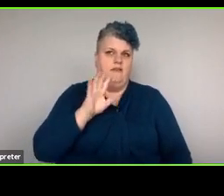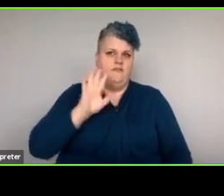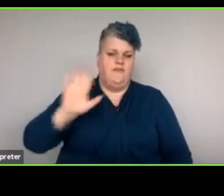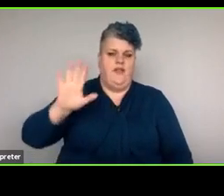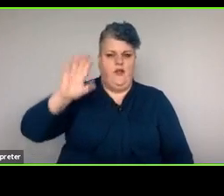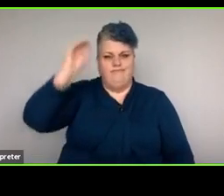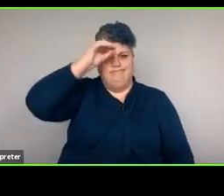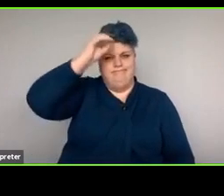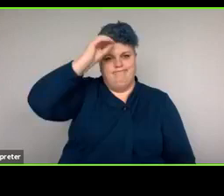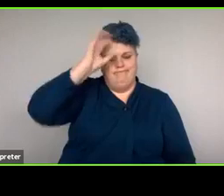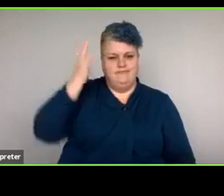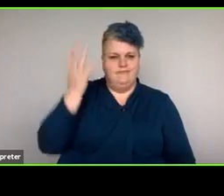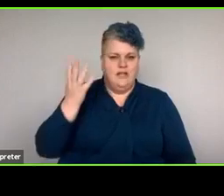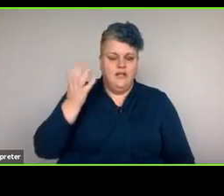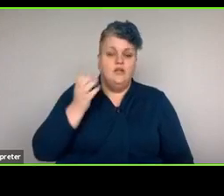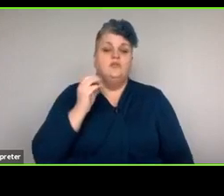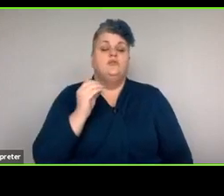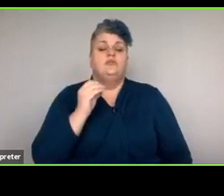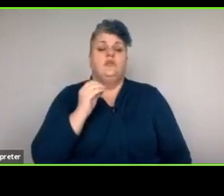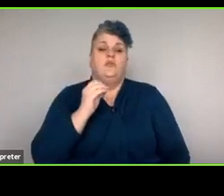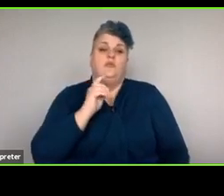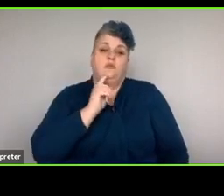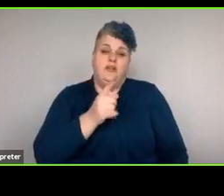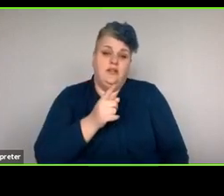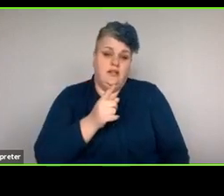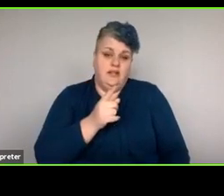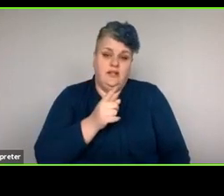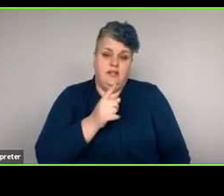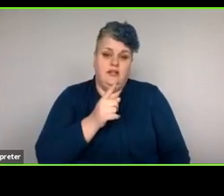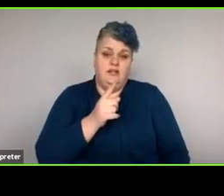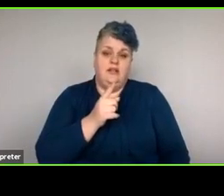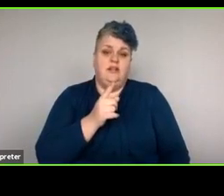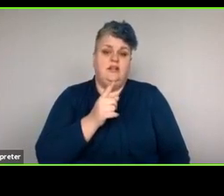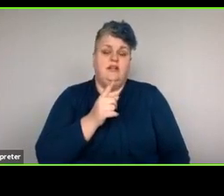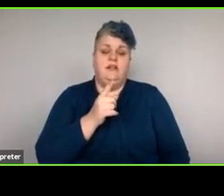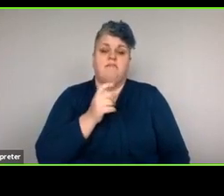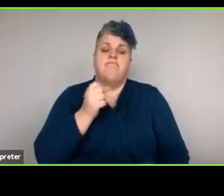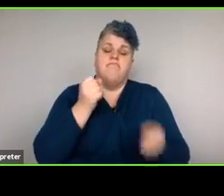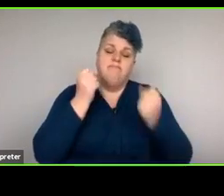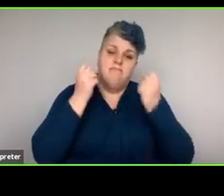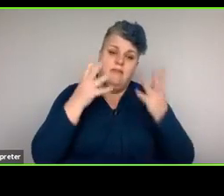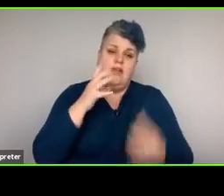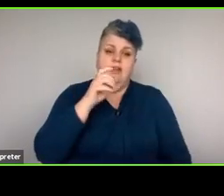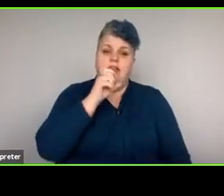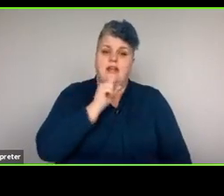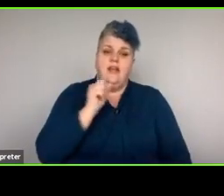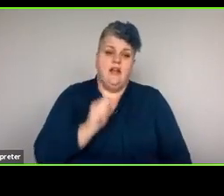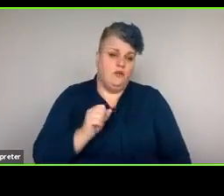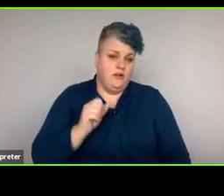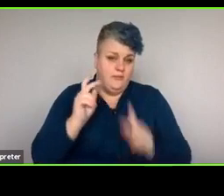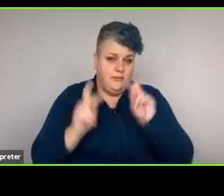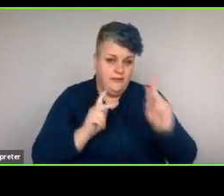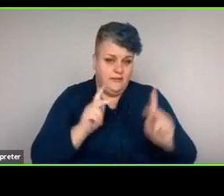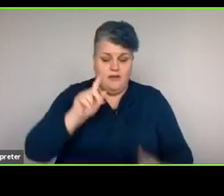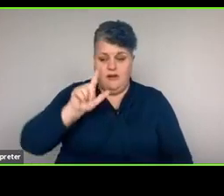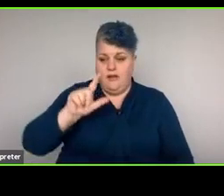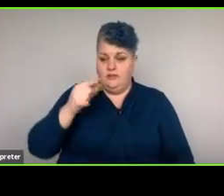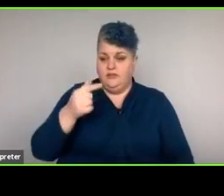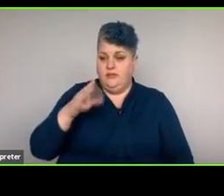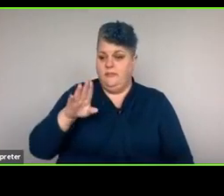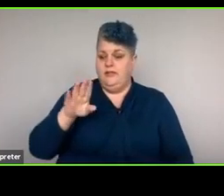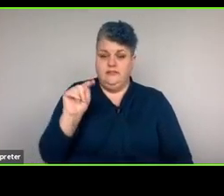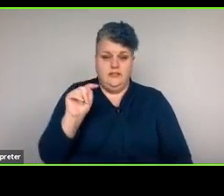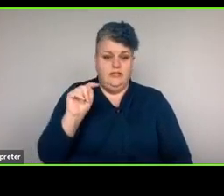So the reality is that many elderly folks that are LGBT are in need